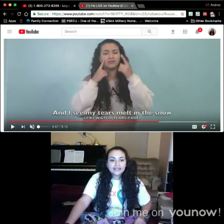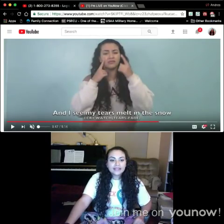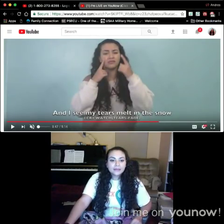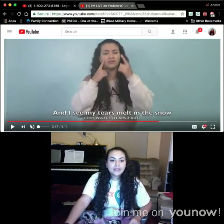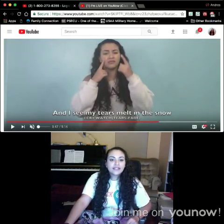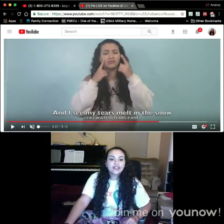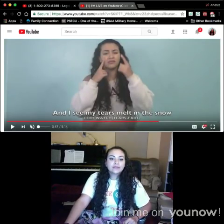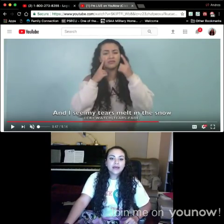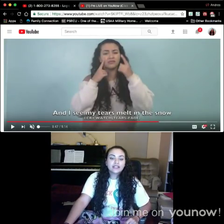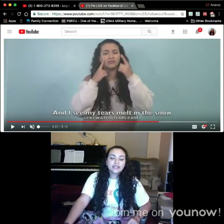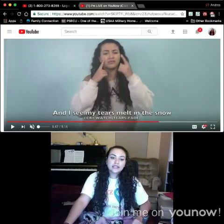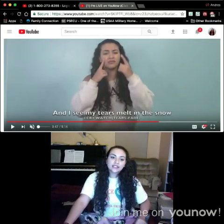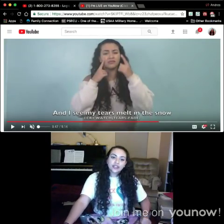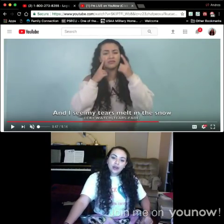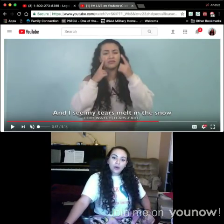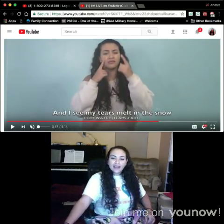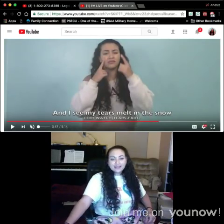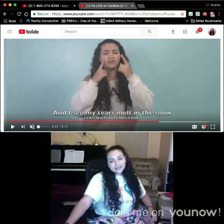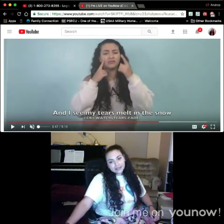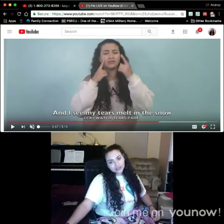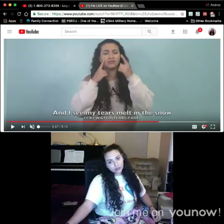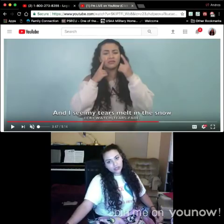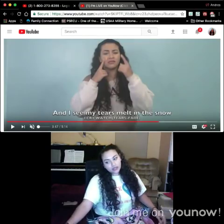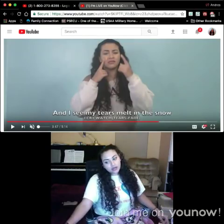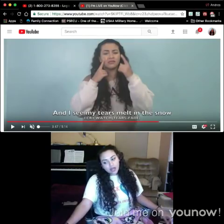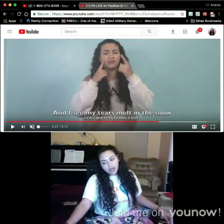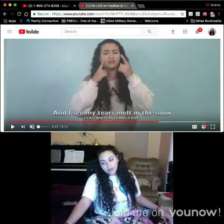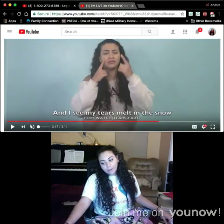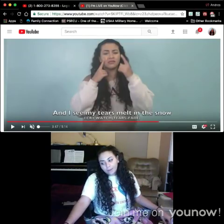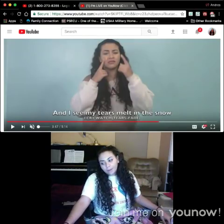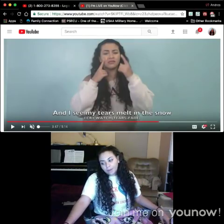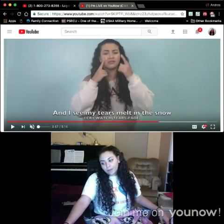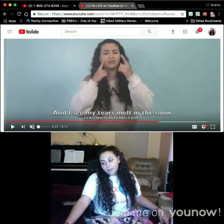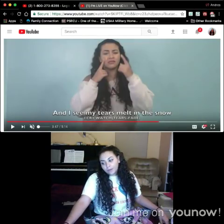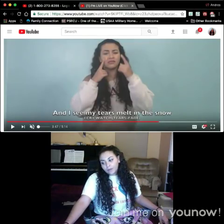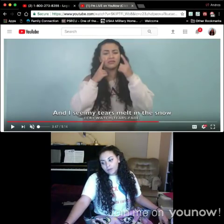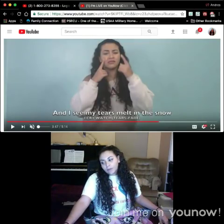And I see my tears melt in the snow. I didn't sign snow here. I